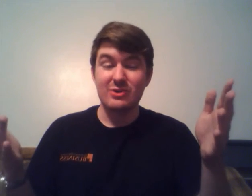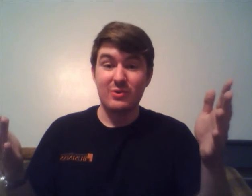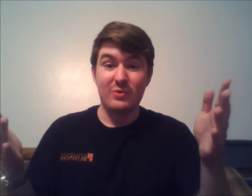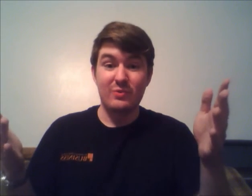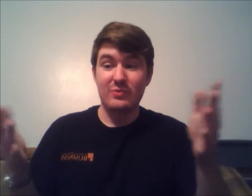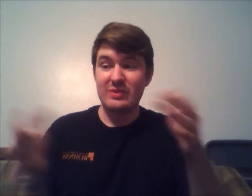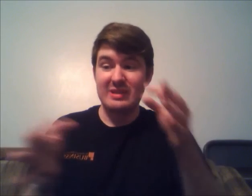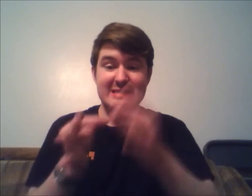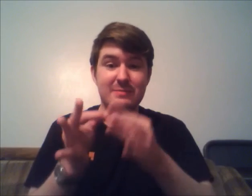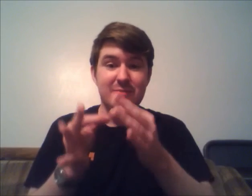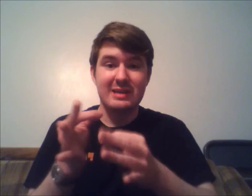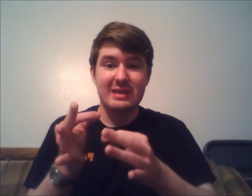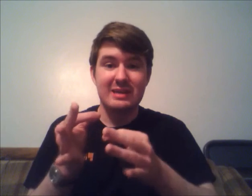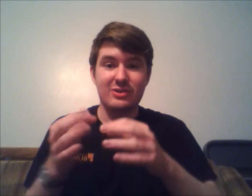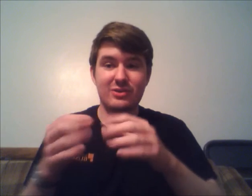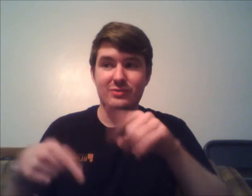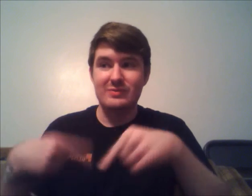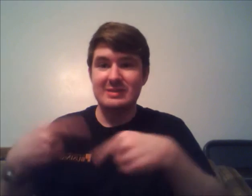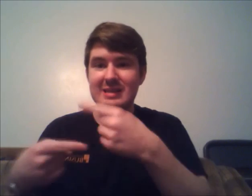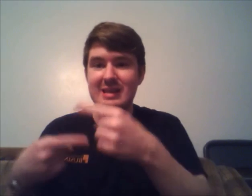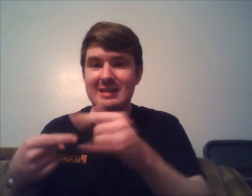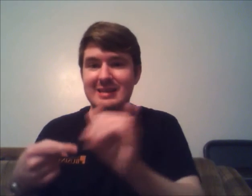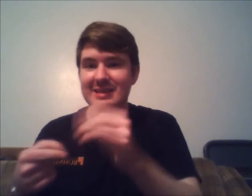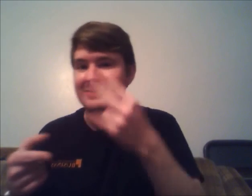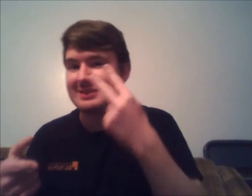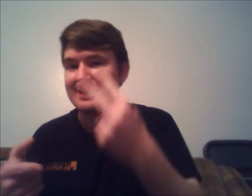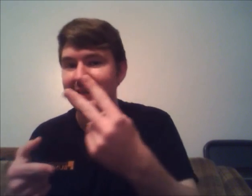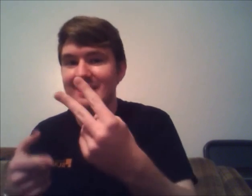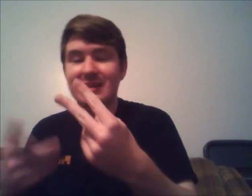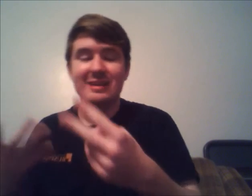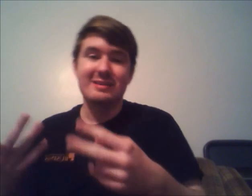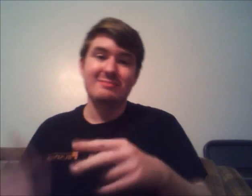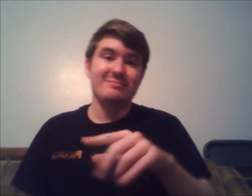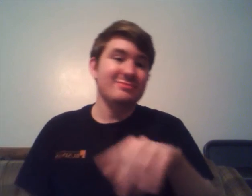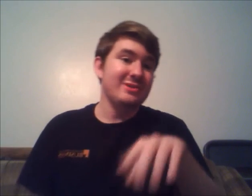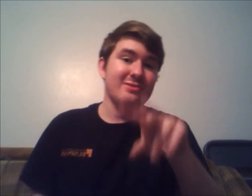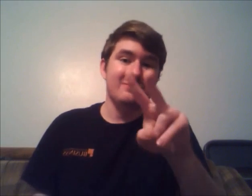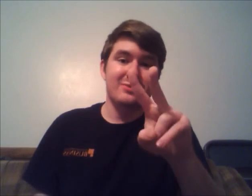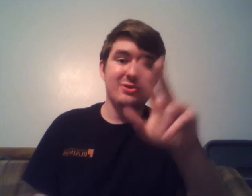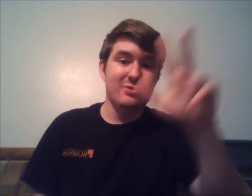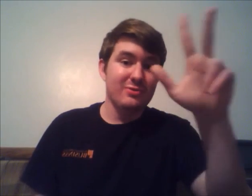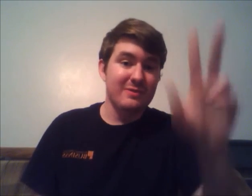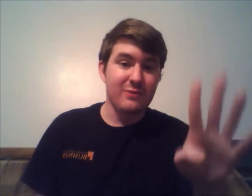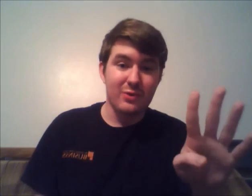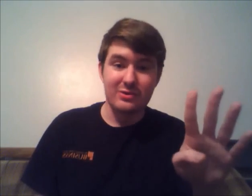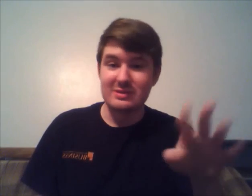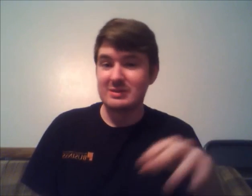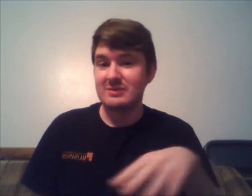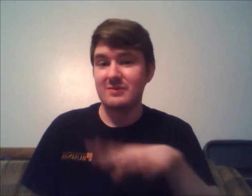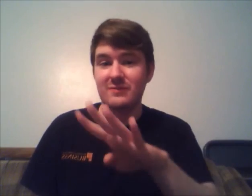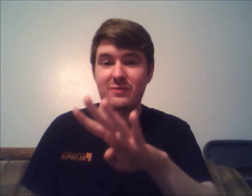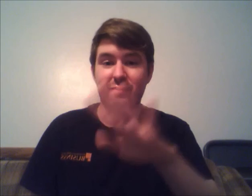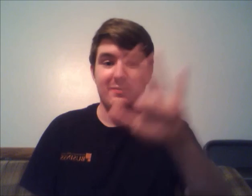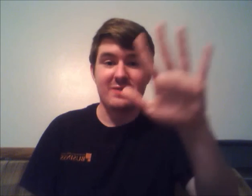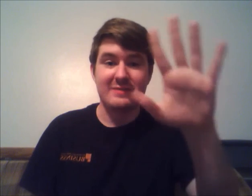So simply you sign it like you see it. 2 3/4, 4 and